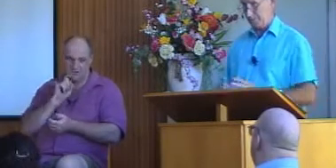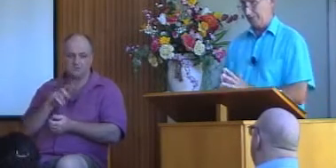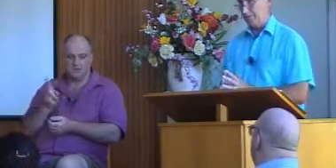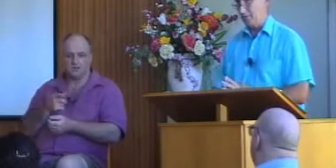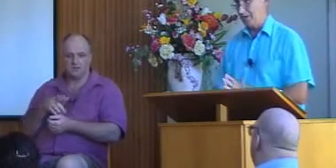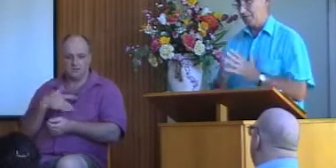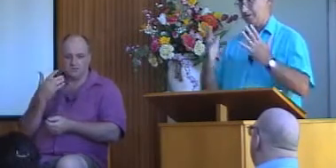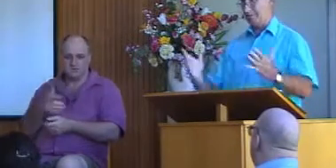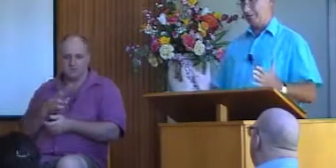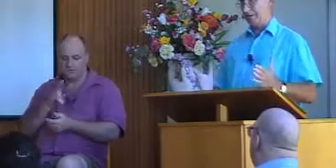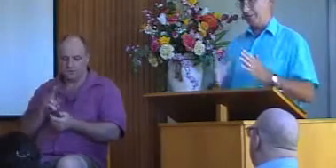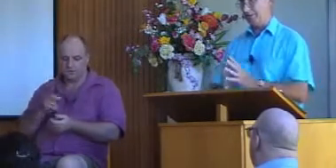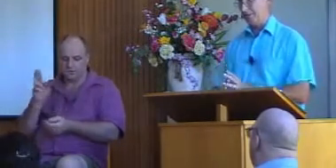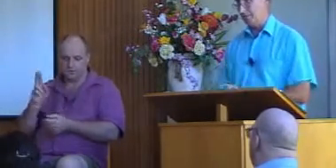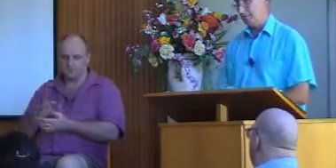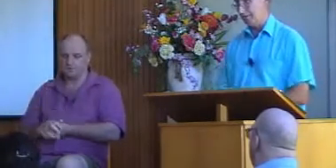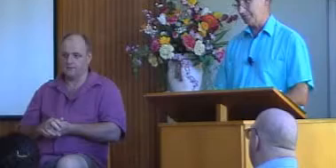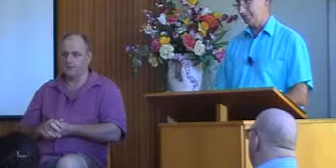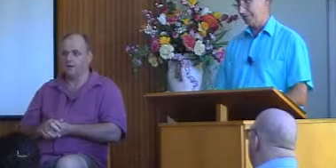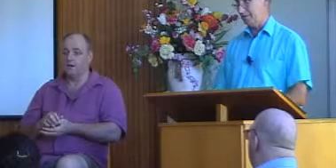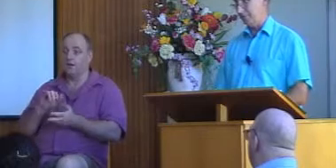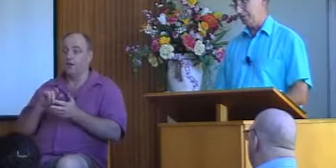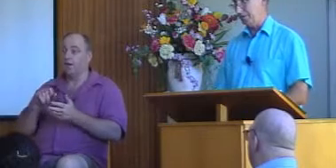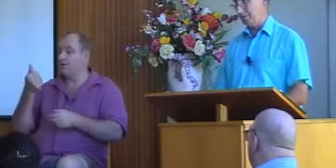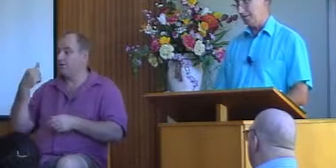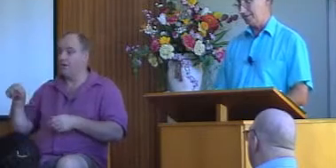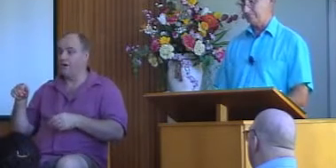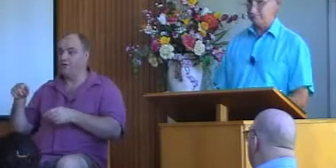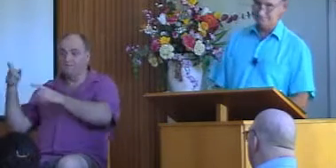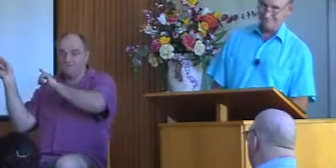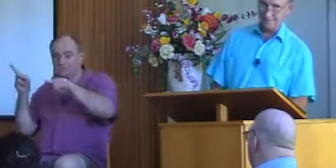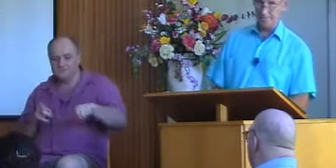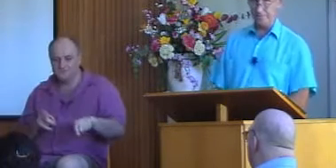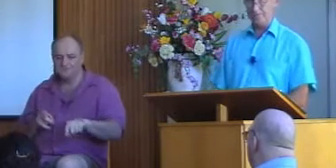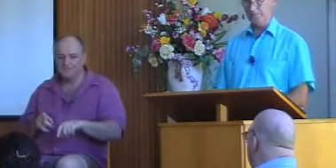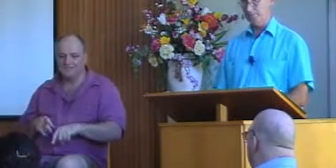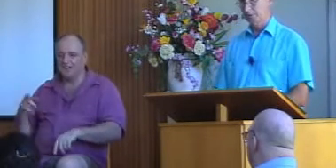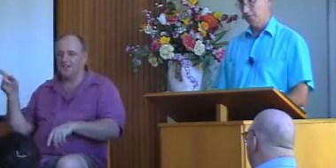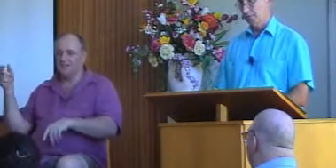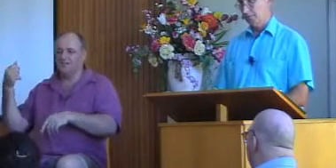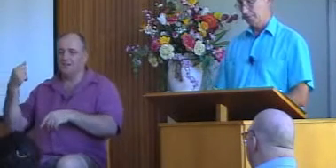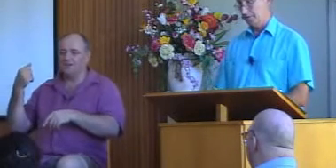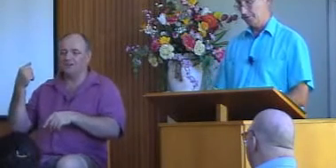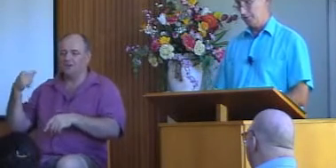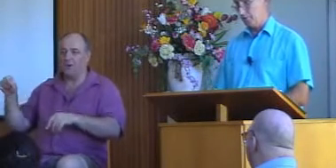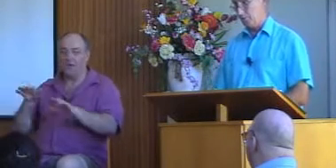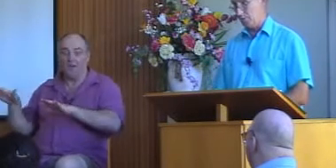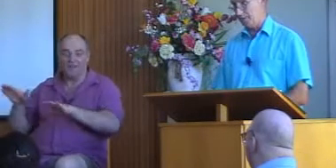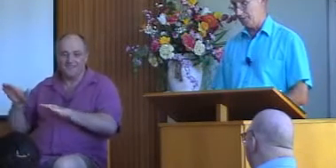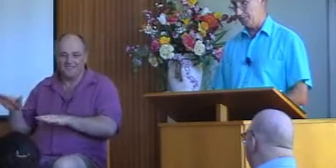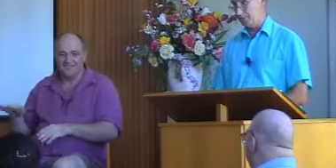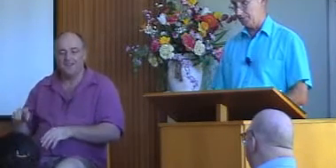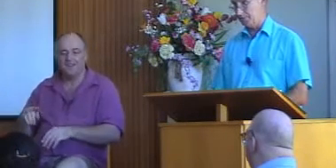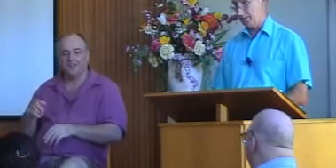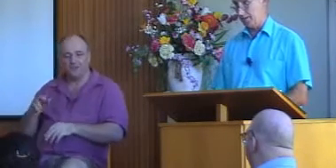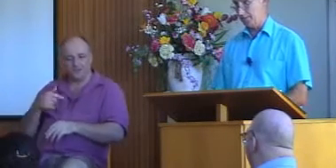But that's really all I would like to say. It's been no crash of thunder for me like, I guess, other people. I did learn at one of